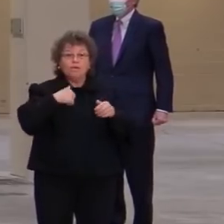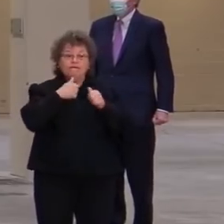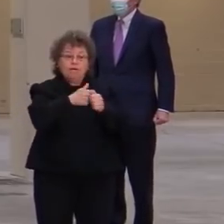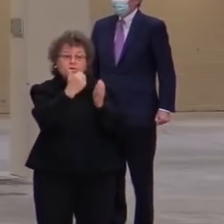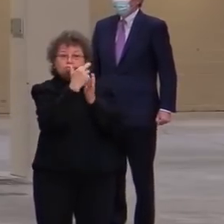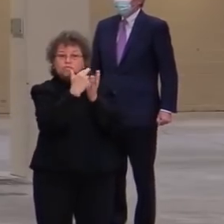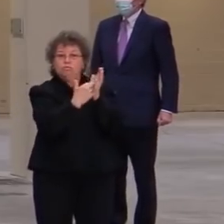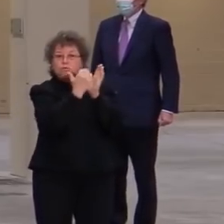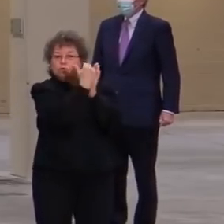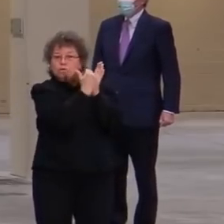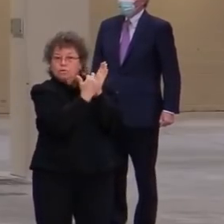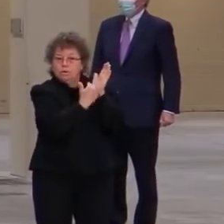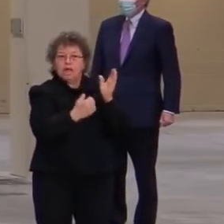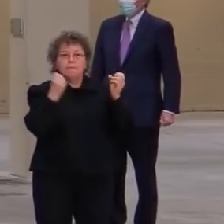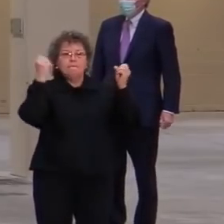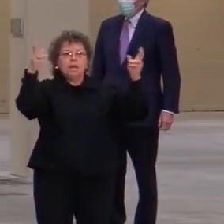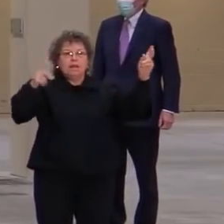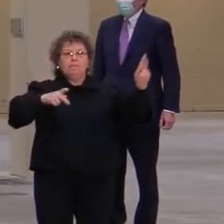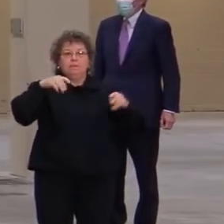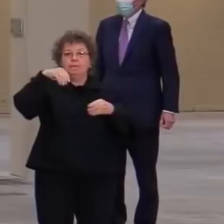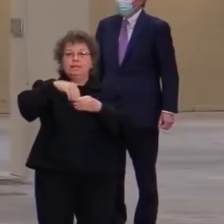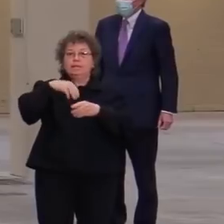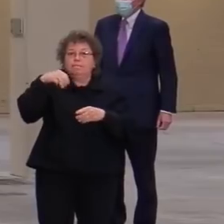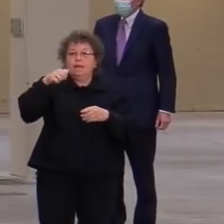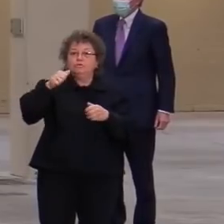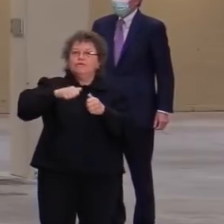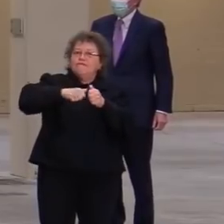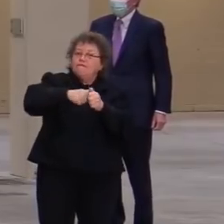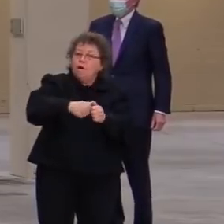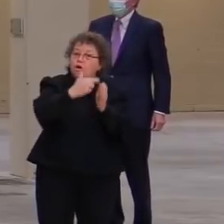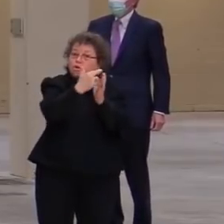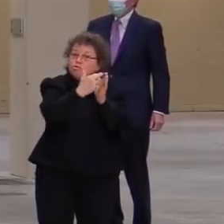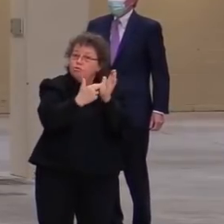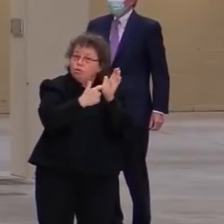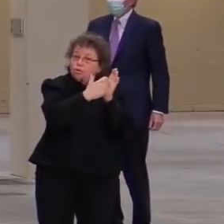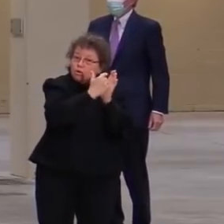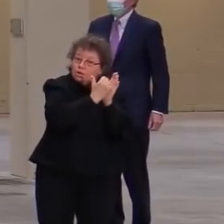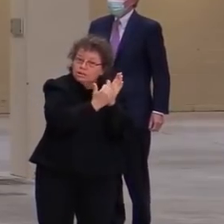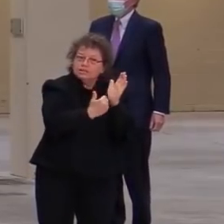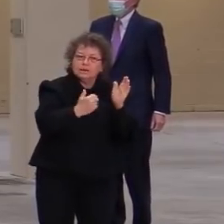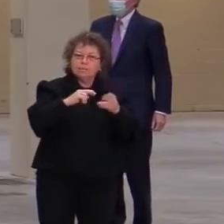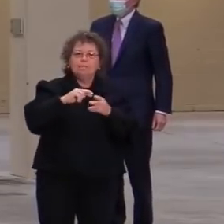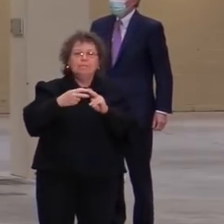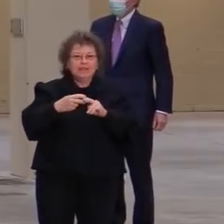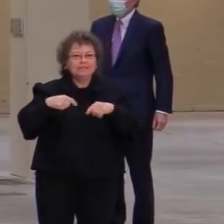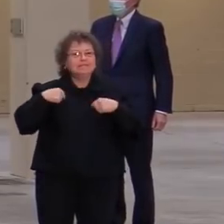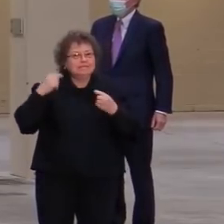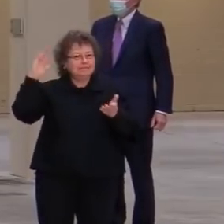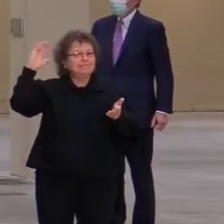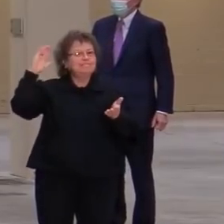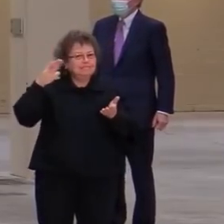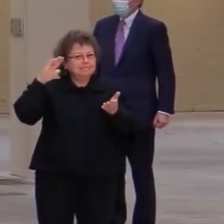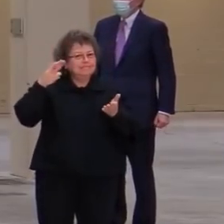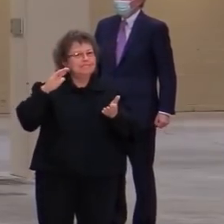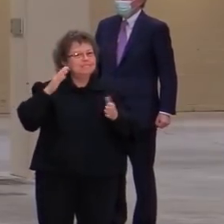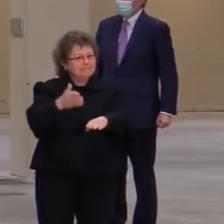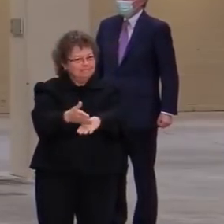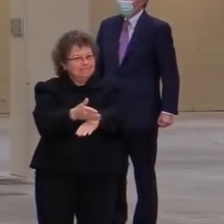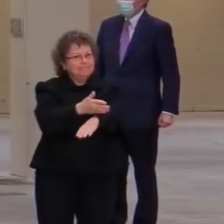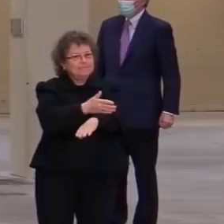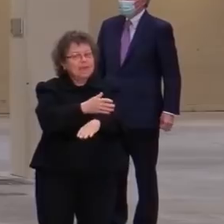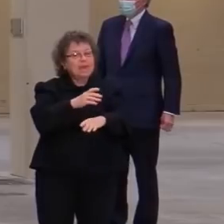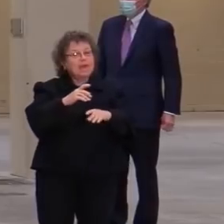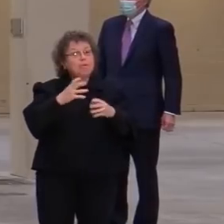the fact that so many people here in the Commonwealth have abided by those measures and taken them seriously. But to continue to make